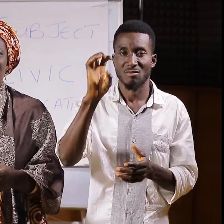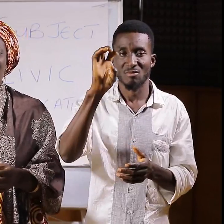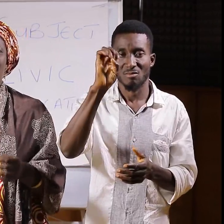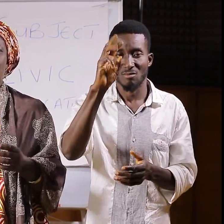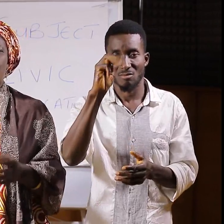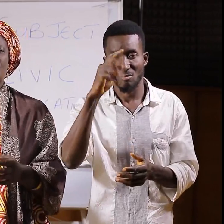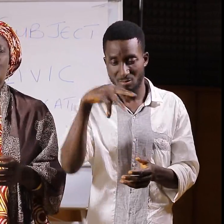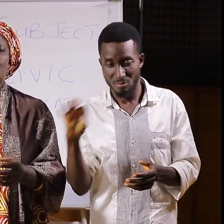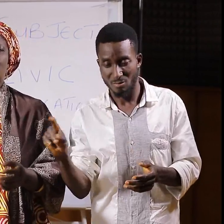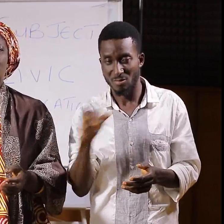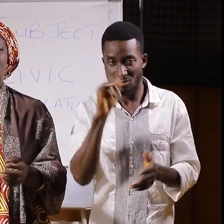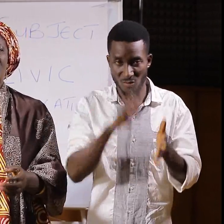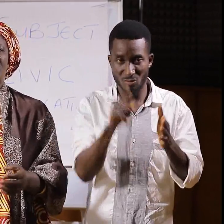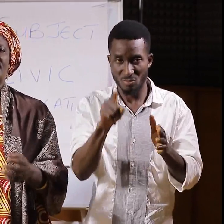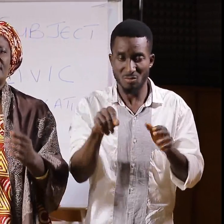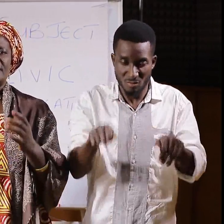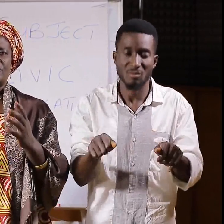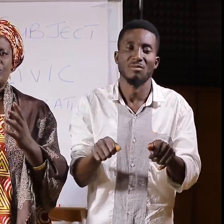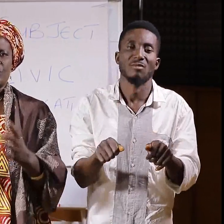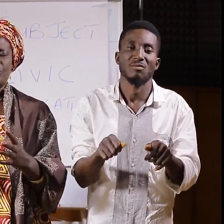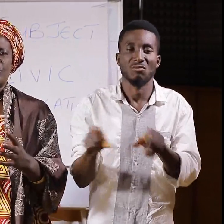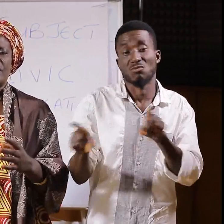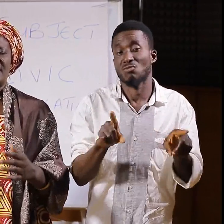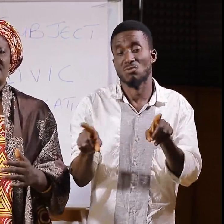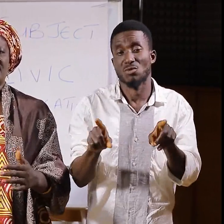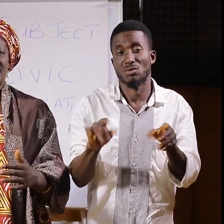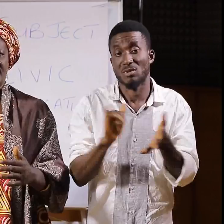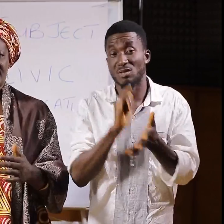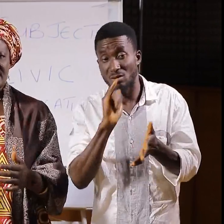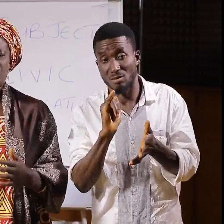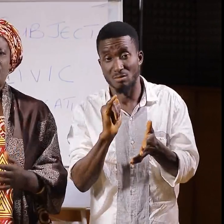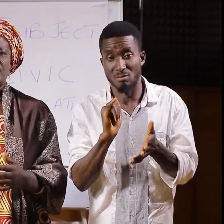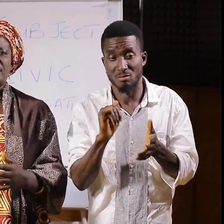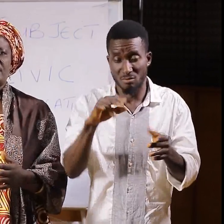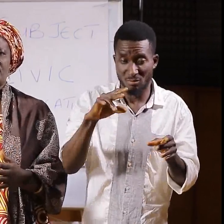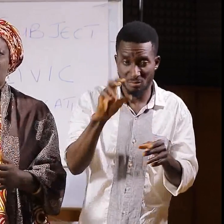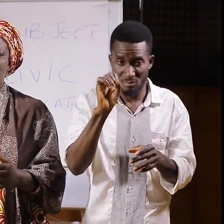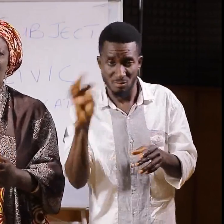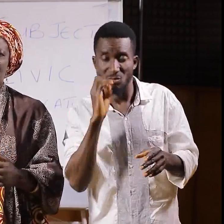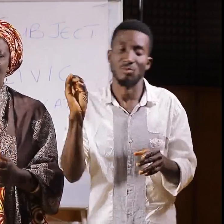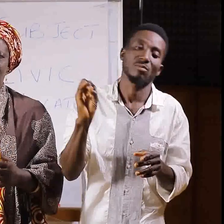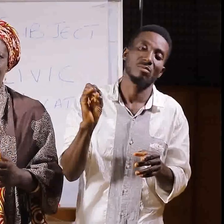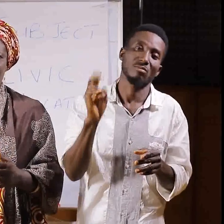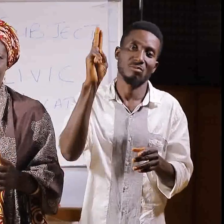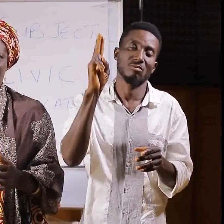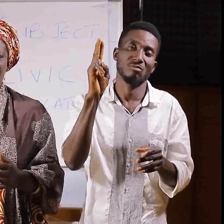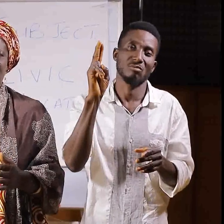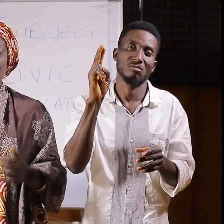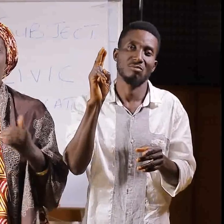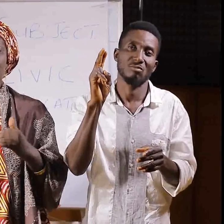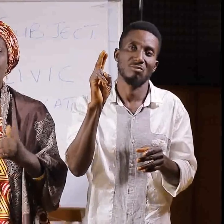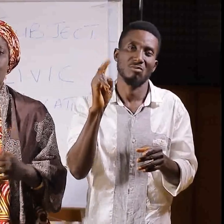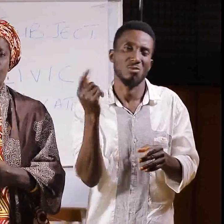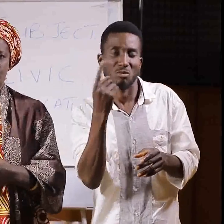employment is what you can do, that is, set up such kind of